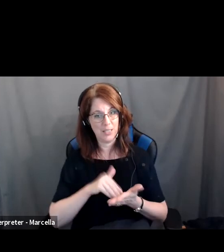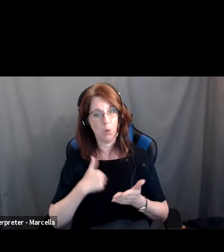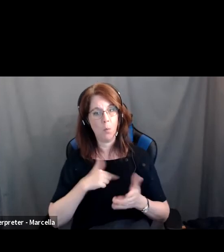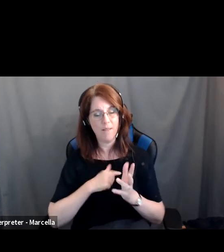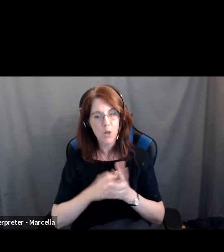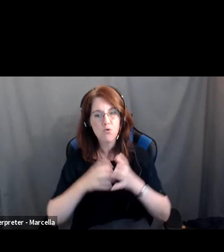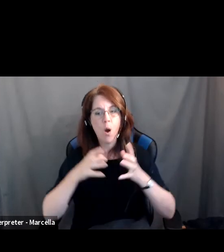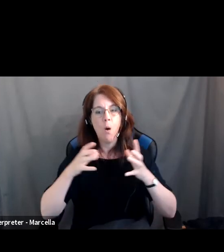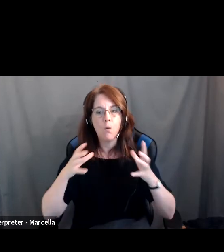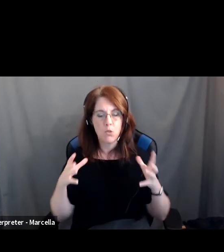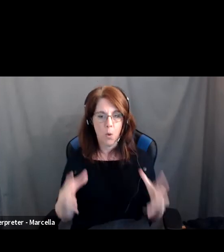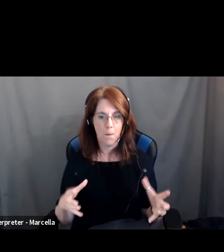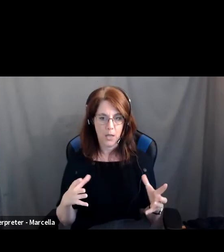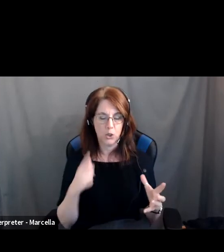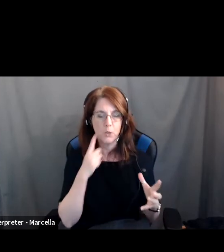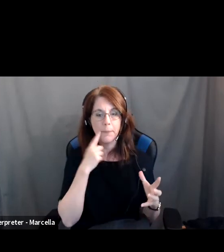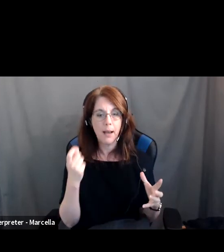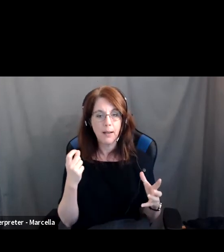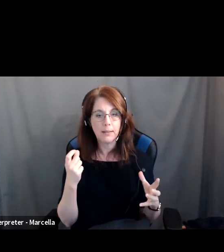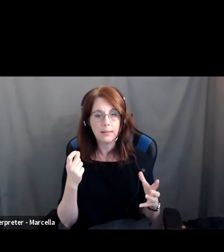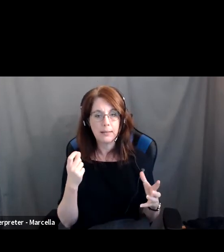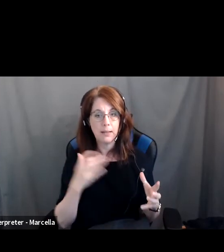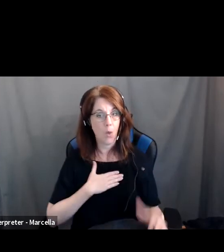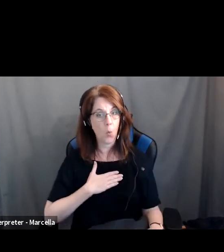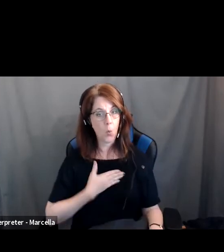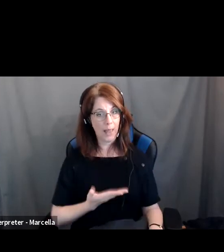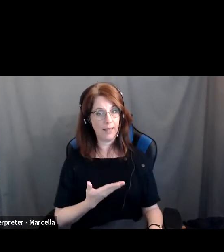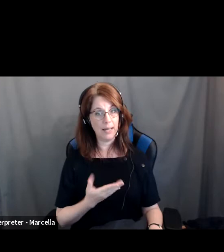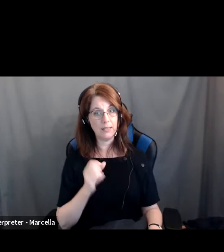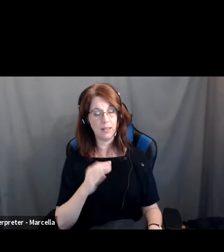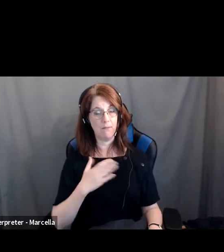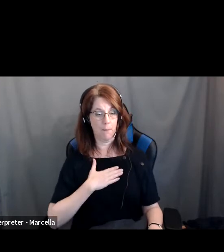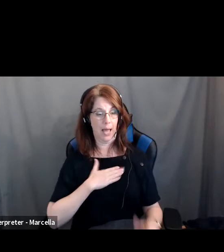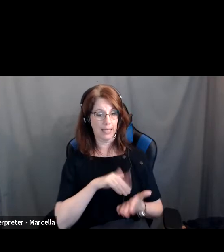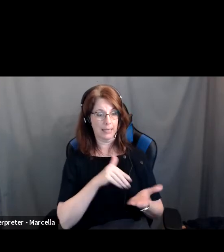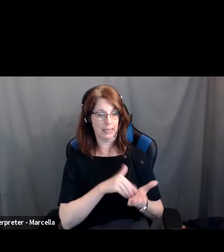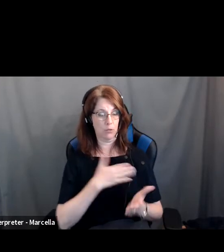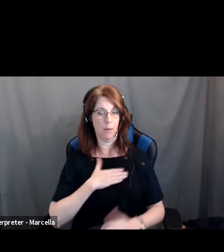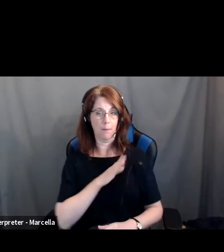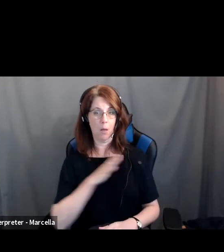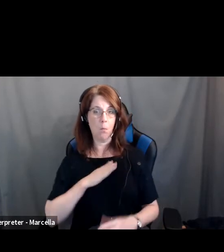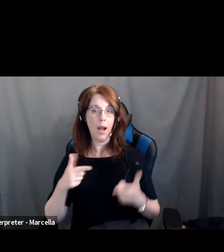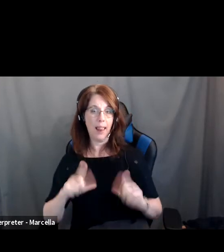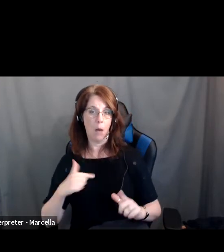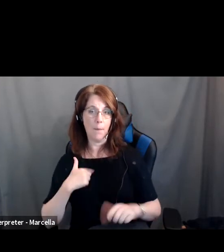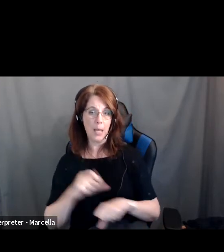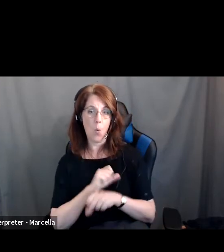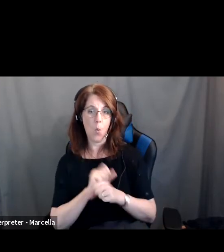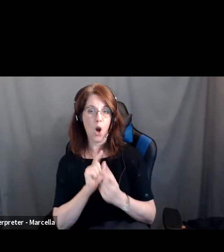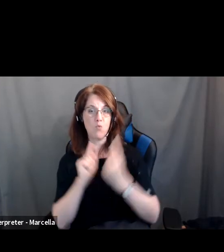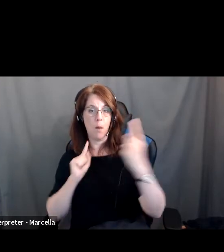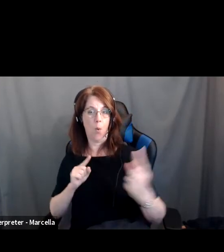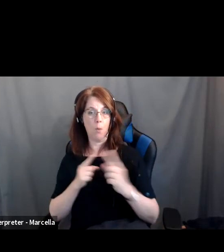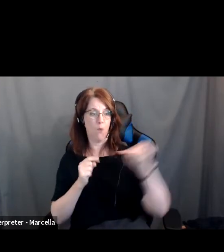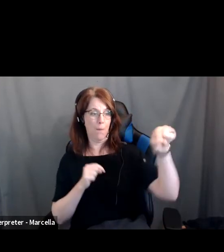so much because of the willingness from my center and my board to allow me to be able to work remotely from this county